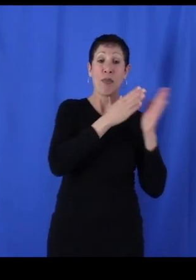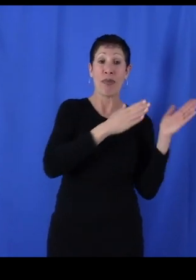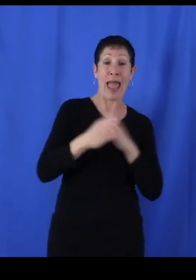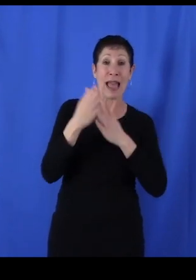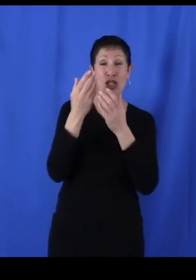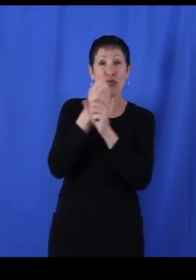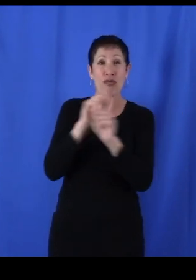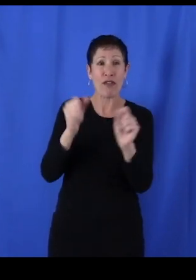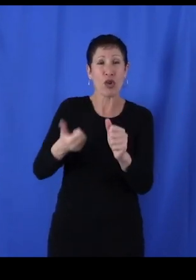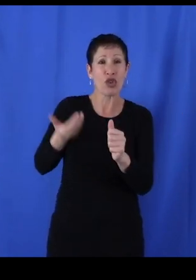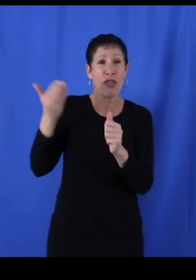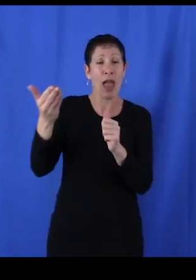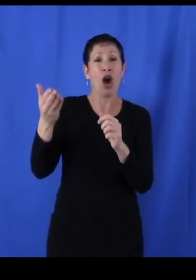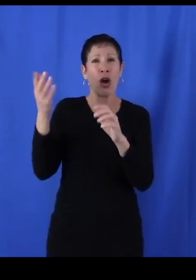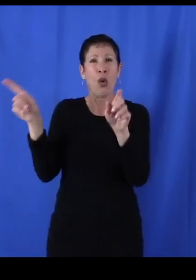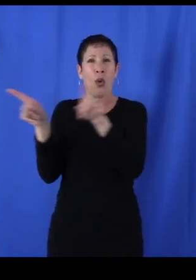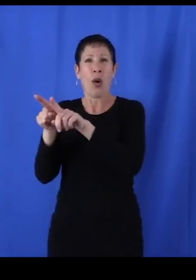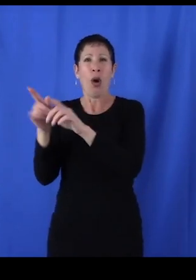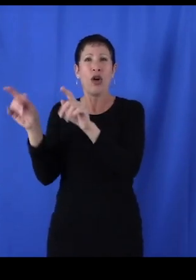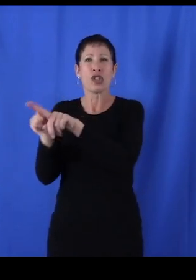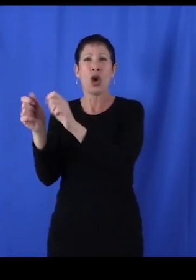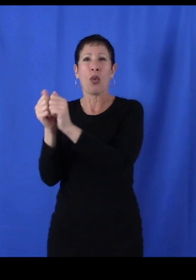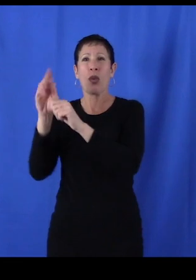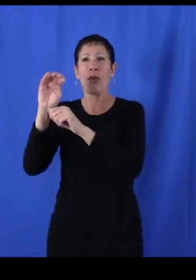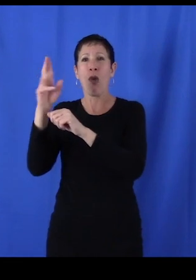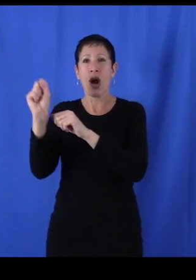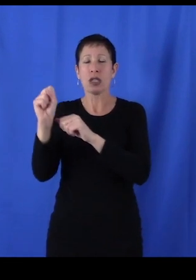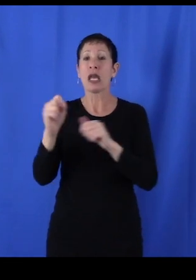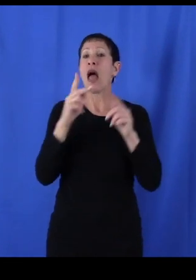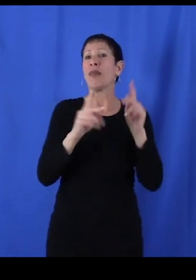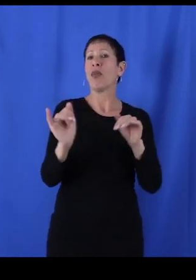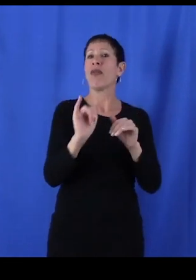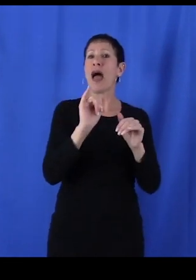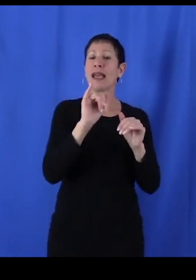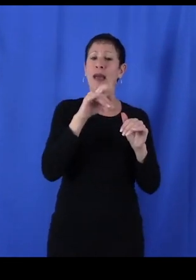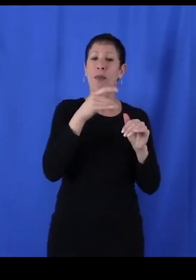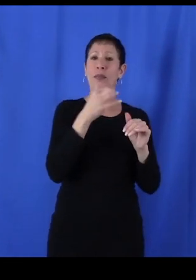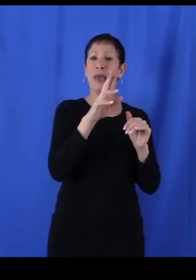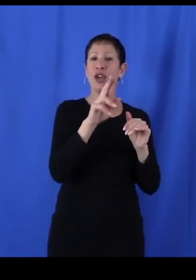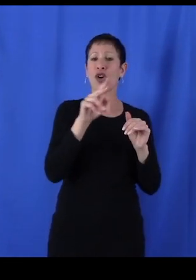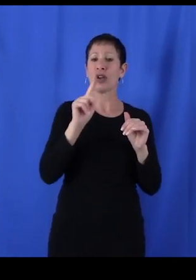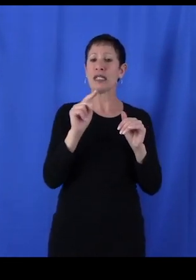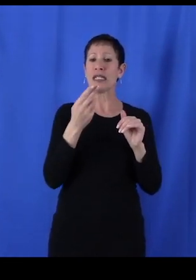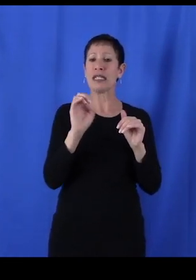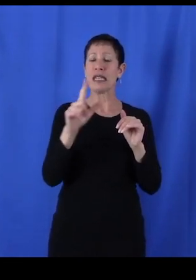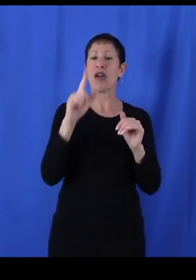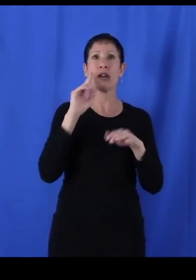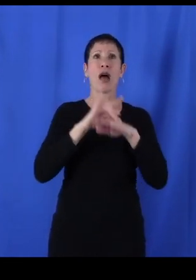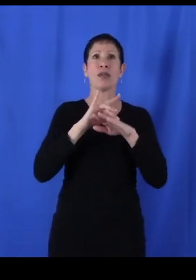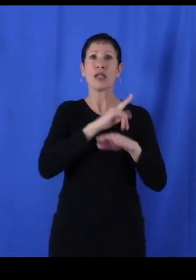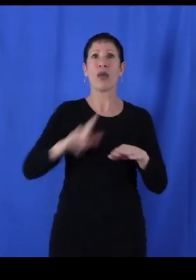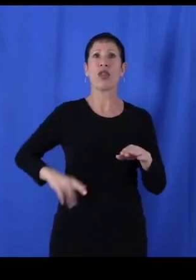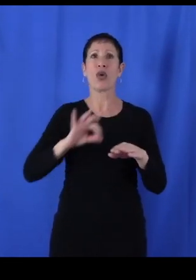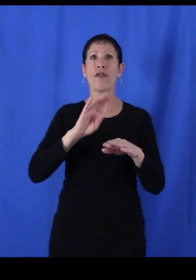Thiel, who, by the way, as I pointed out earlier, is obsessed with Lord of the Rings, are building bunkers and panic rooms in